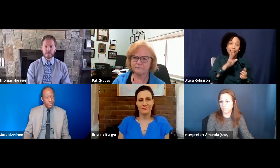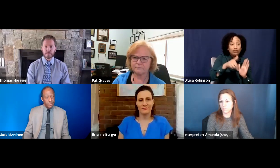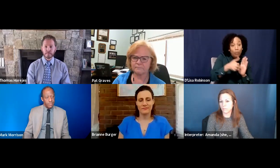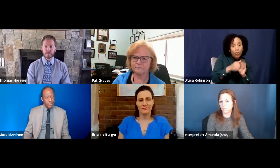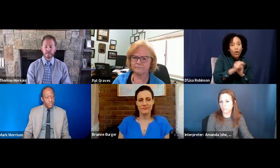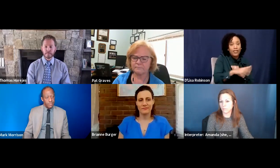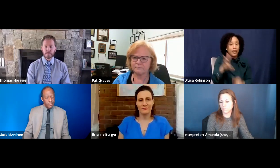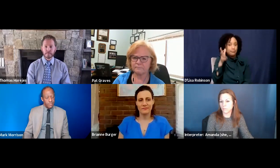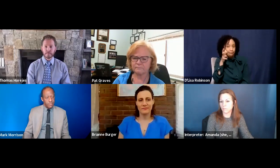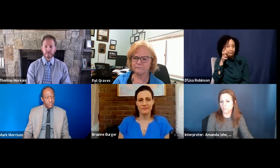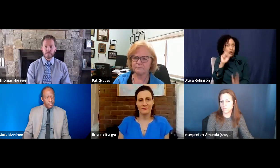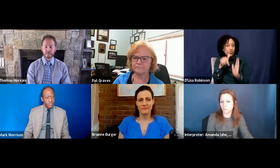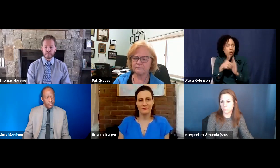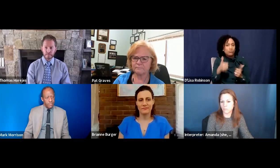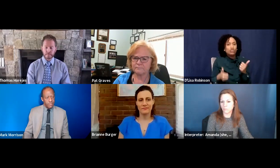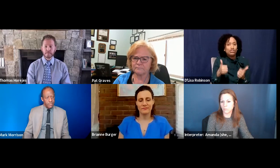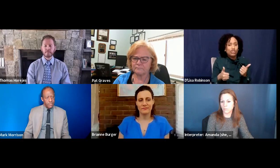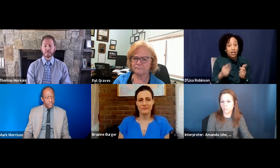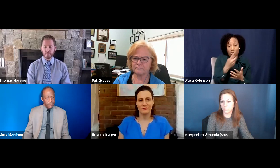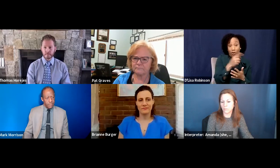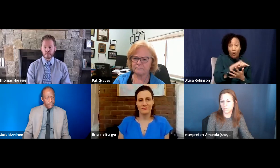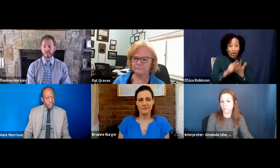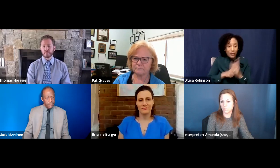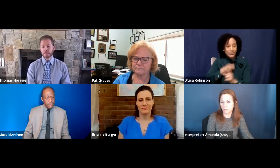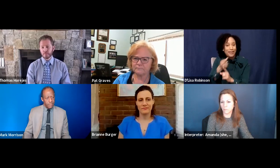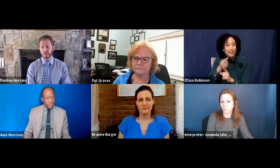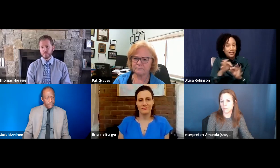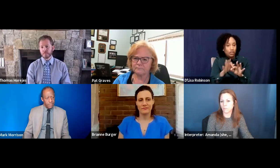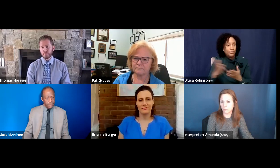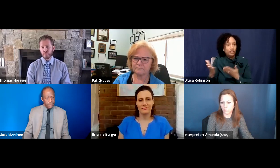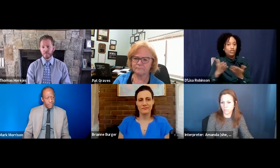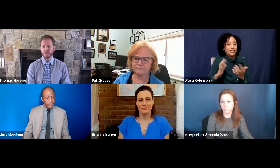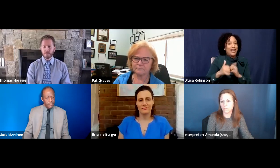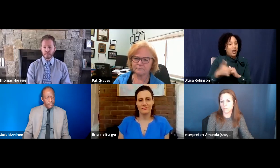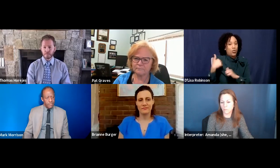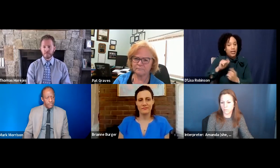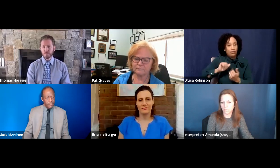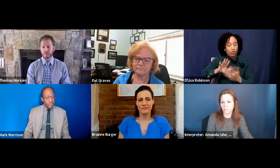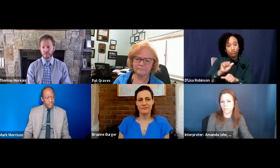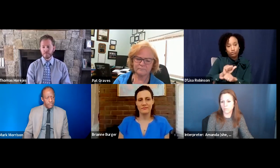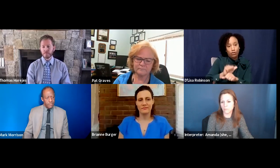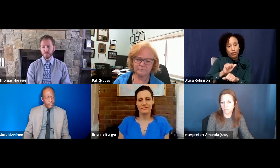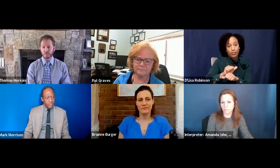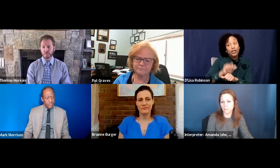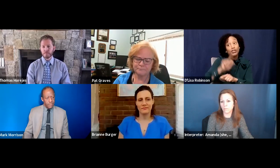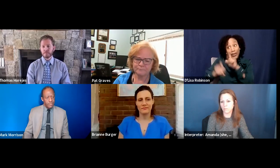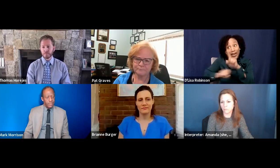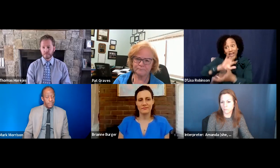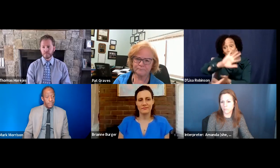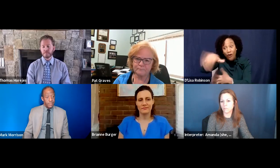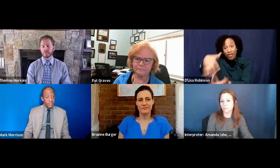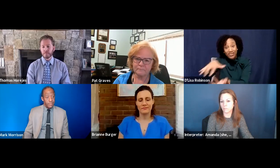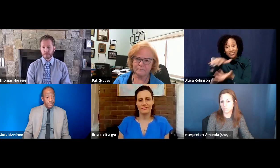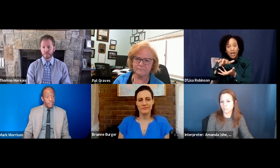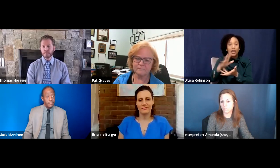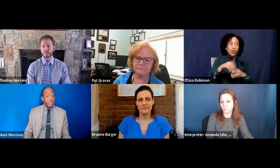throughout the job and thinking about the roles of the different speaker who will be working from American Sign Language to English and vice versa. And so all of